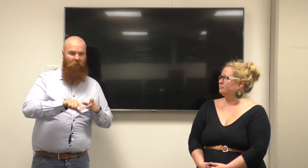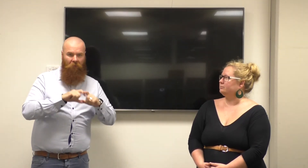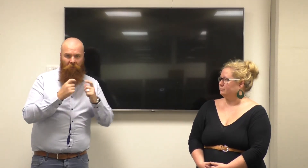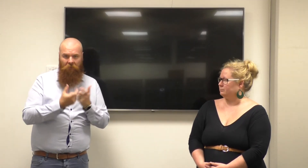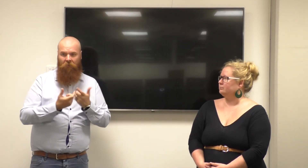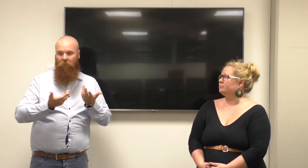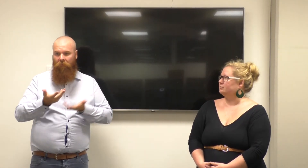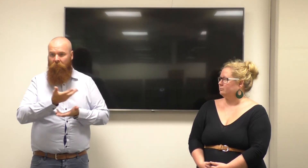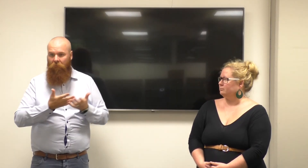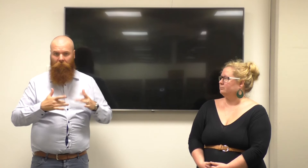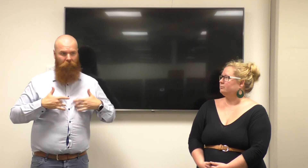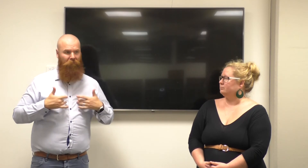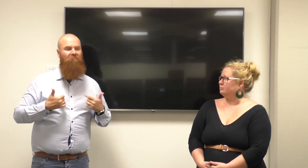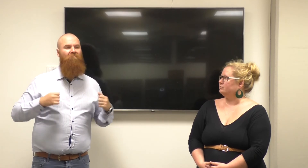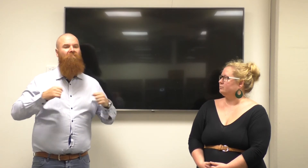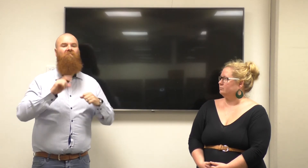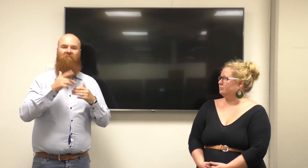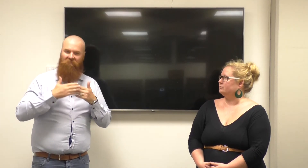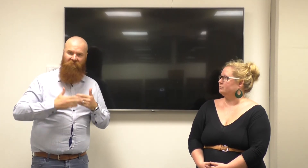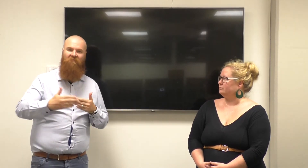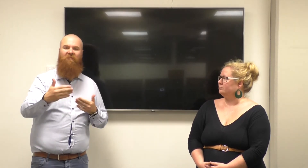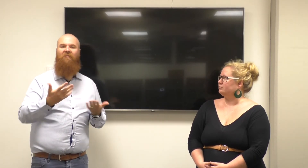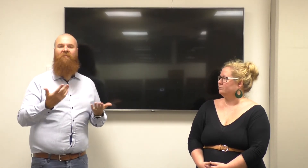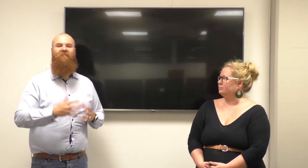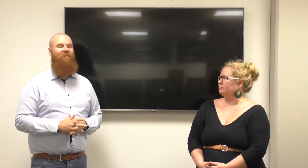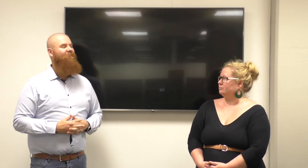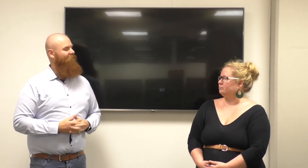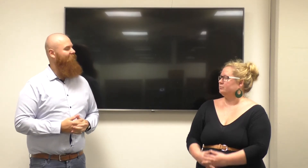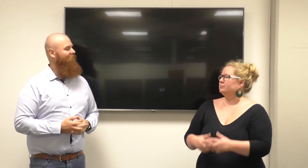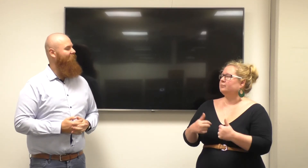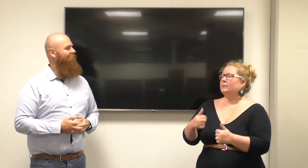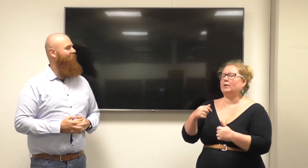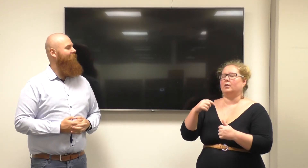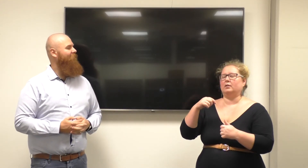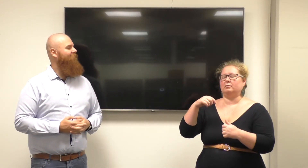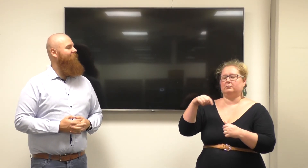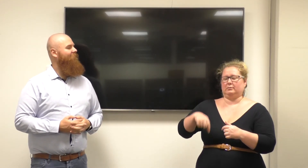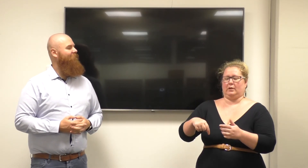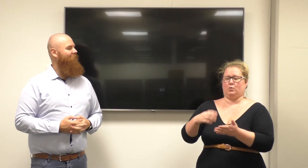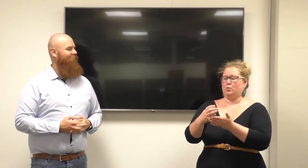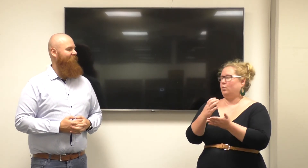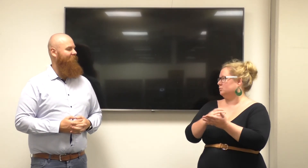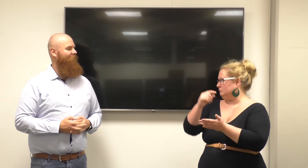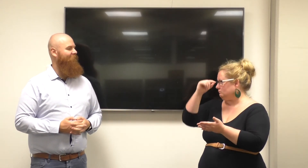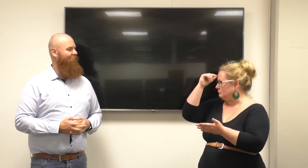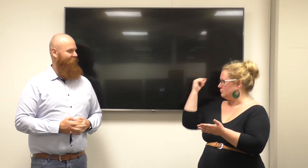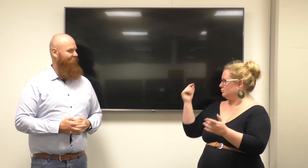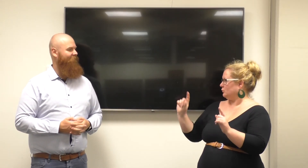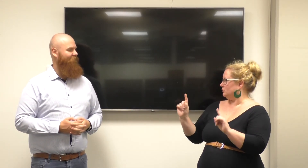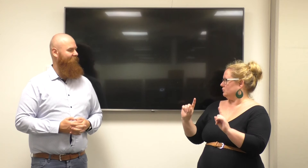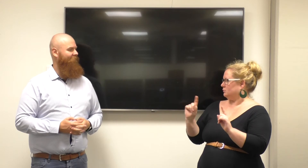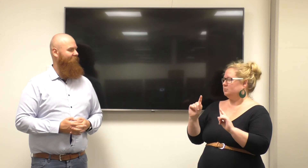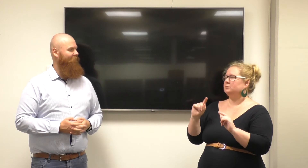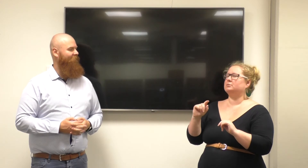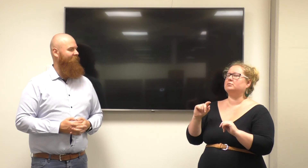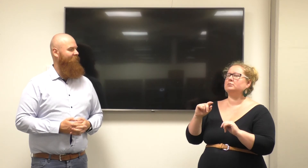4 weeks to think about, is this right for me? How do I feel about this course? And make a decision. So the aim of this